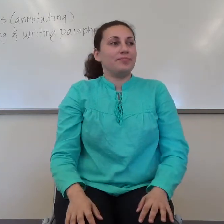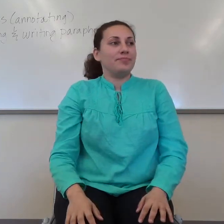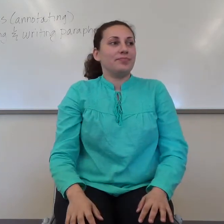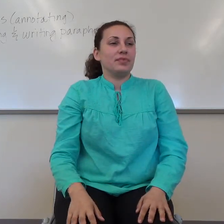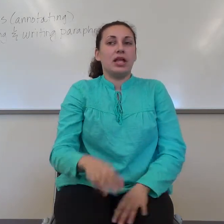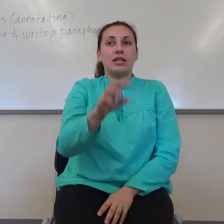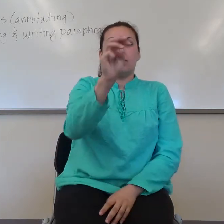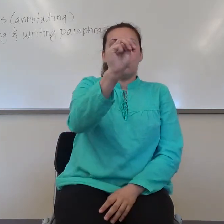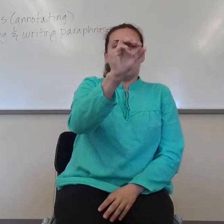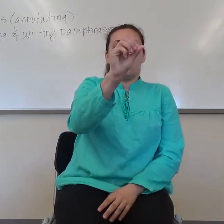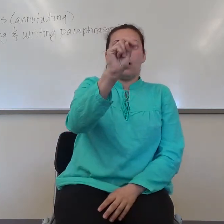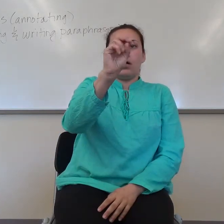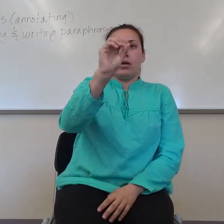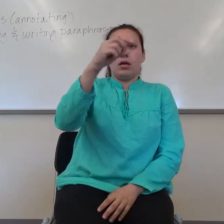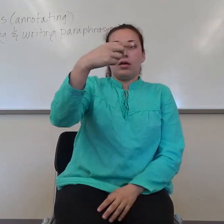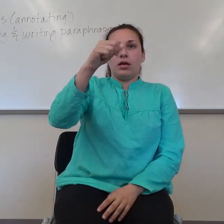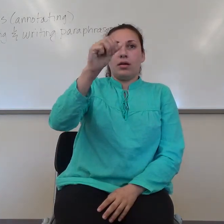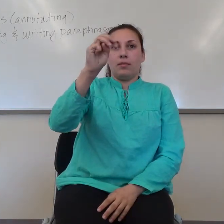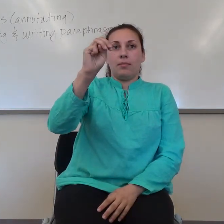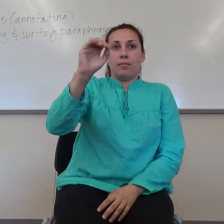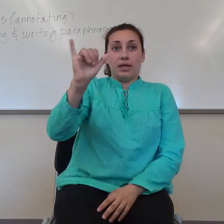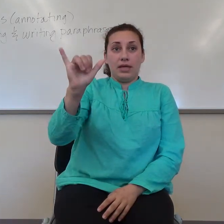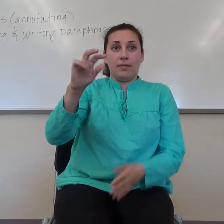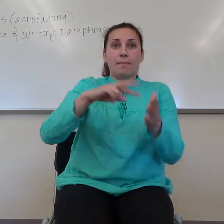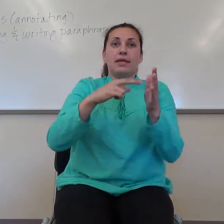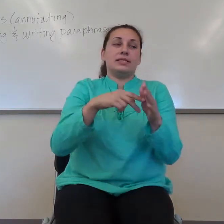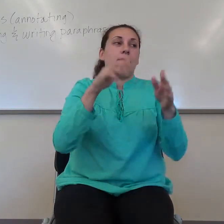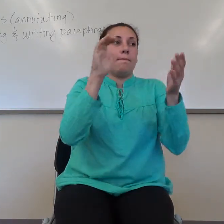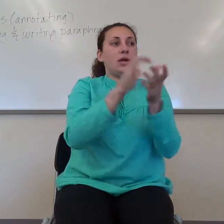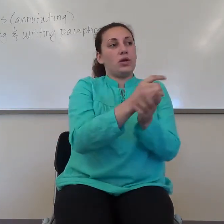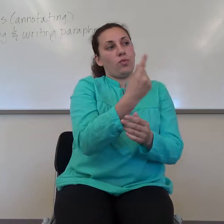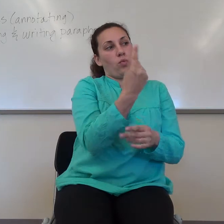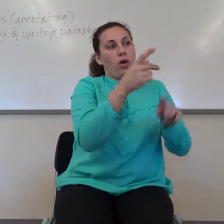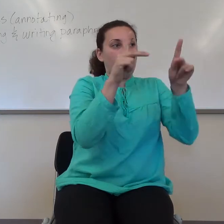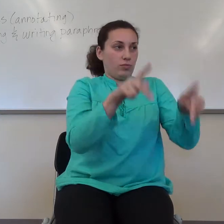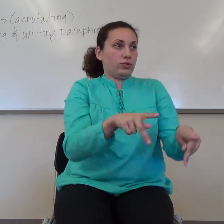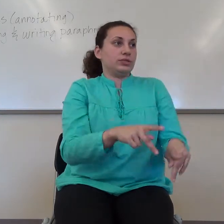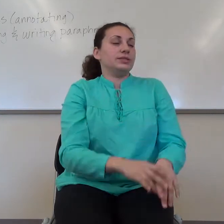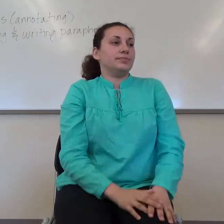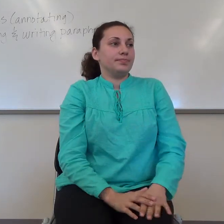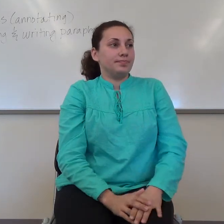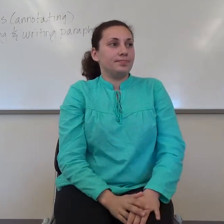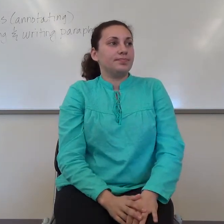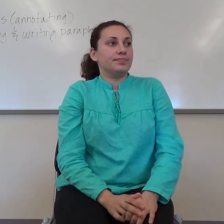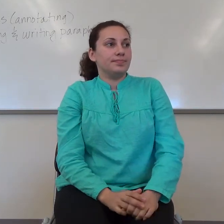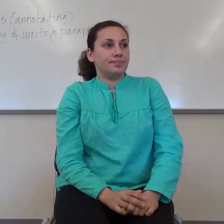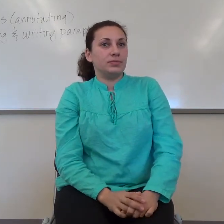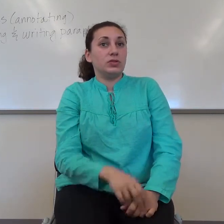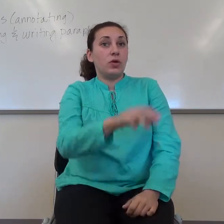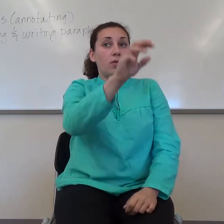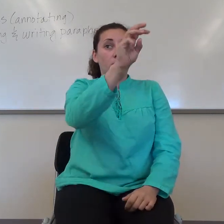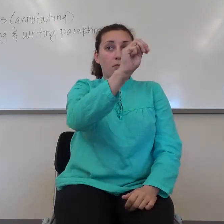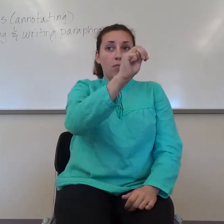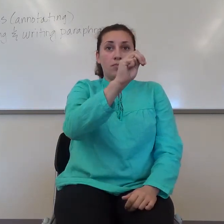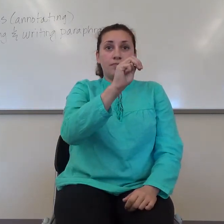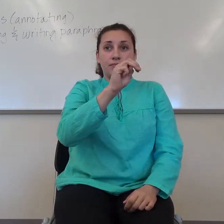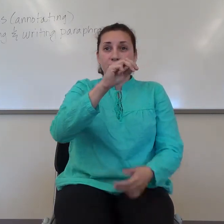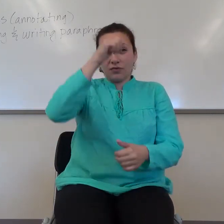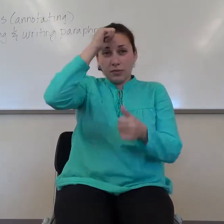Monogamy, yeah. They're not like, you know, if you're learning in the reading lab to sound things out, that's what Paula